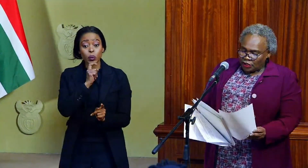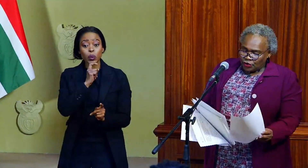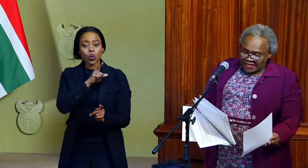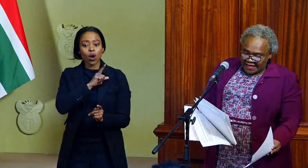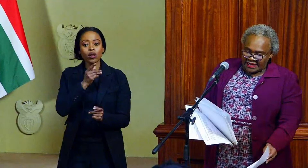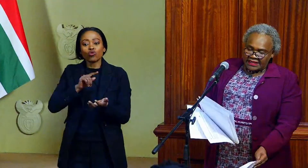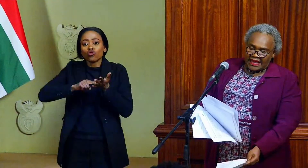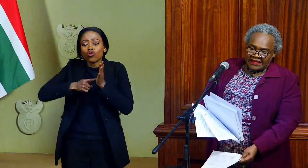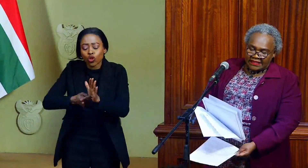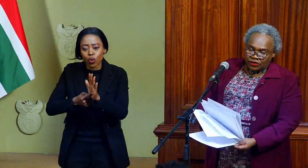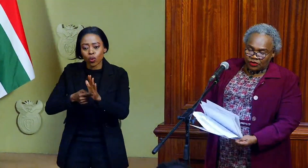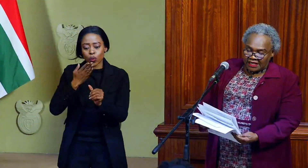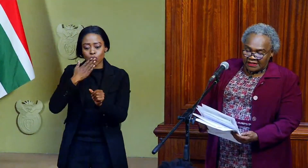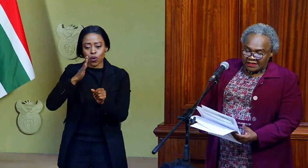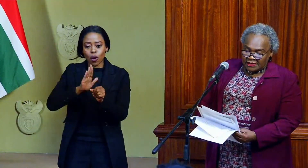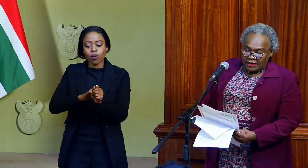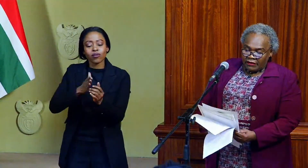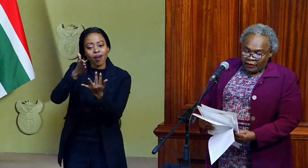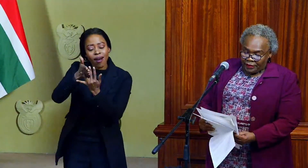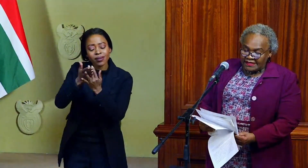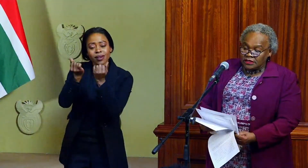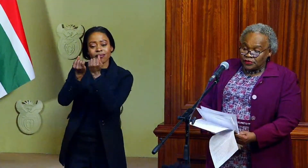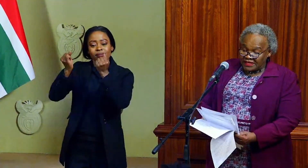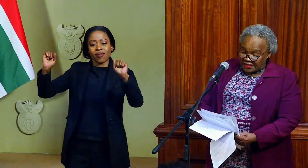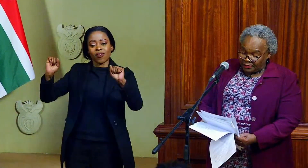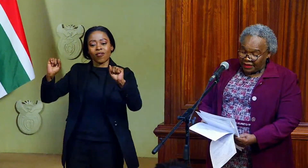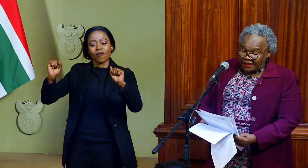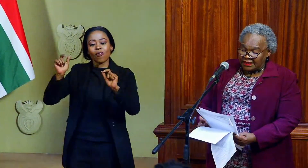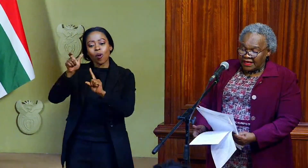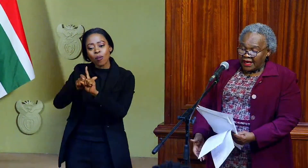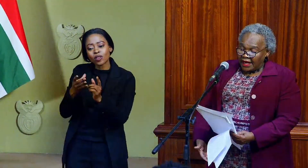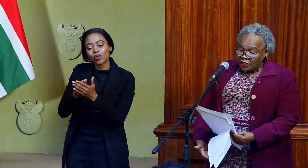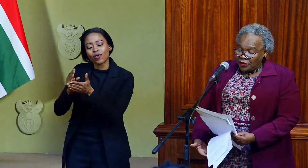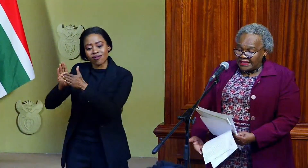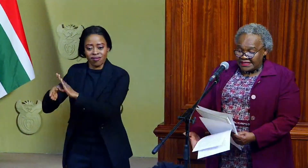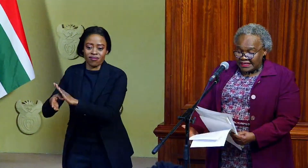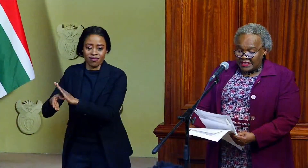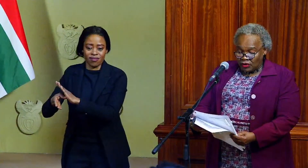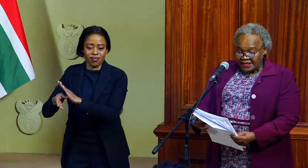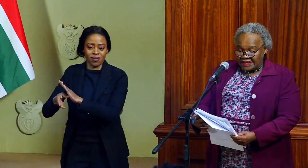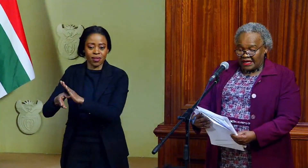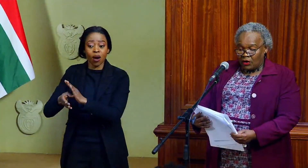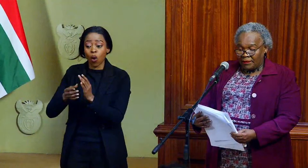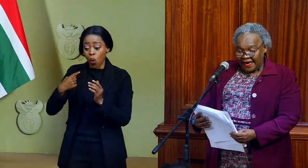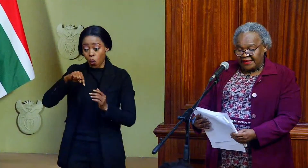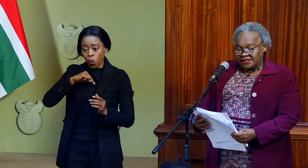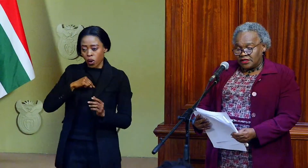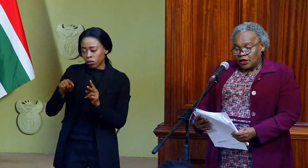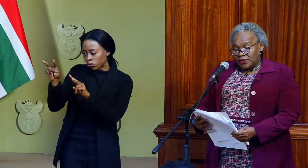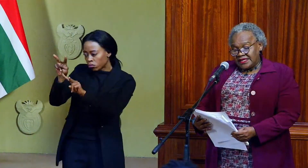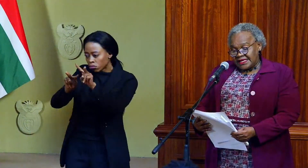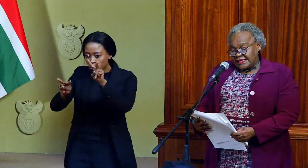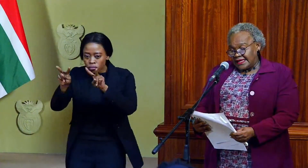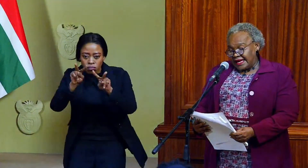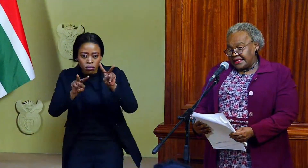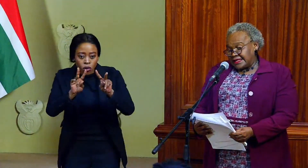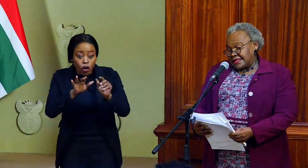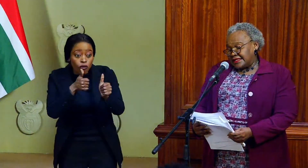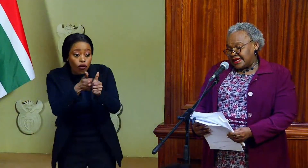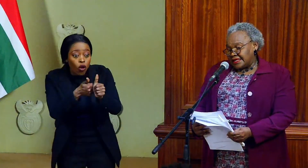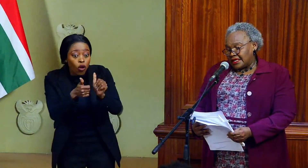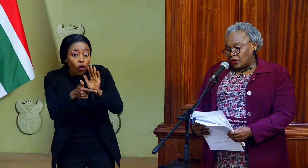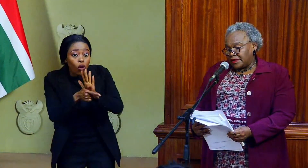commitment to strengthen access to justice for persons with disability, and will strictly monitor compliance with national